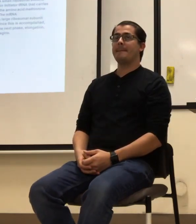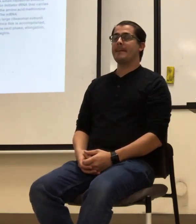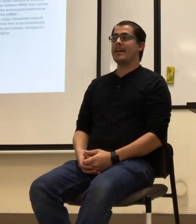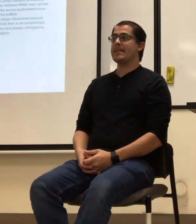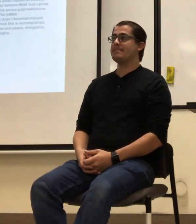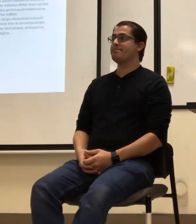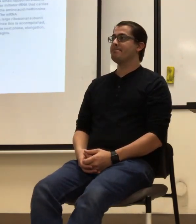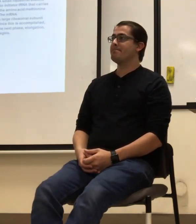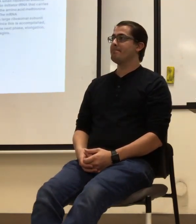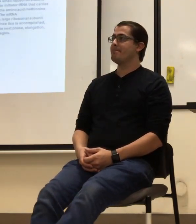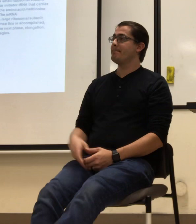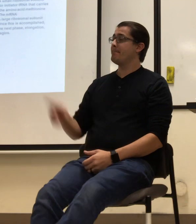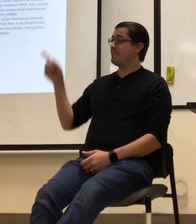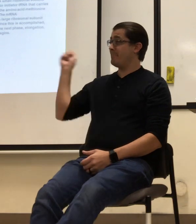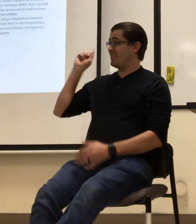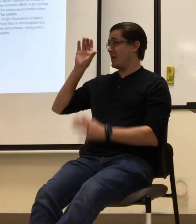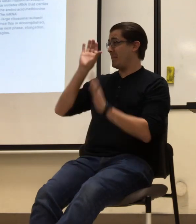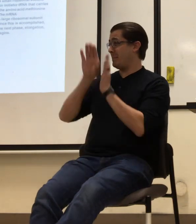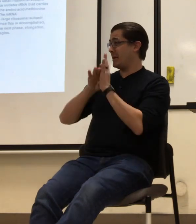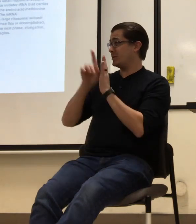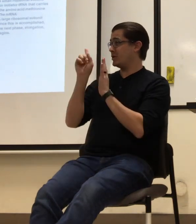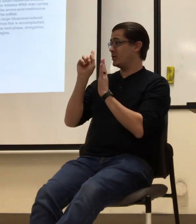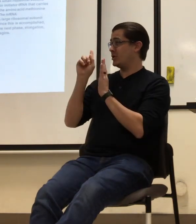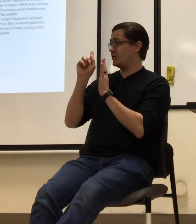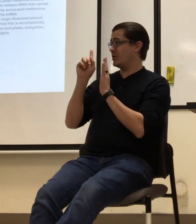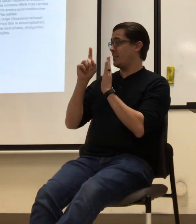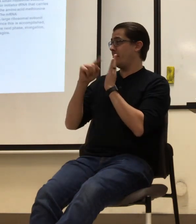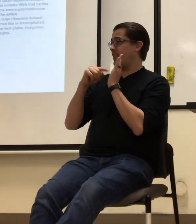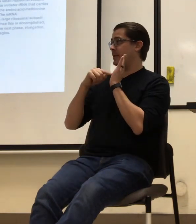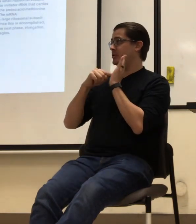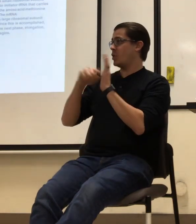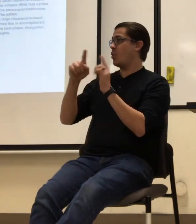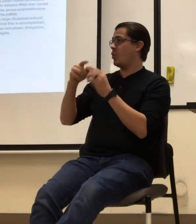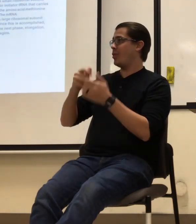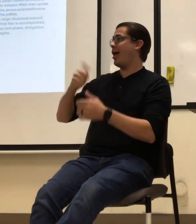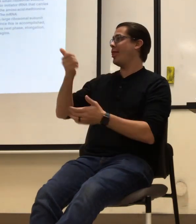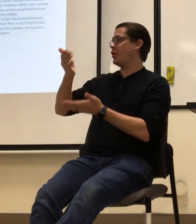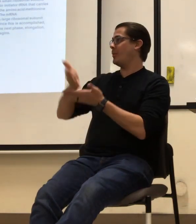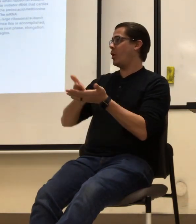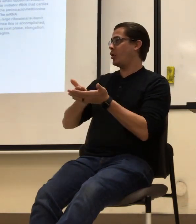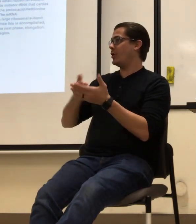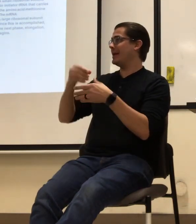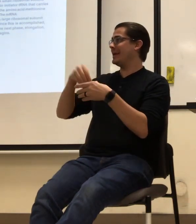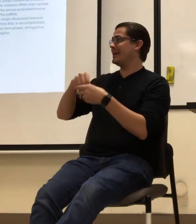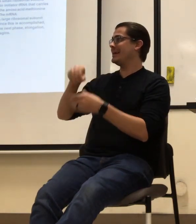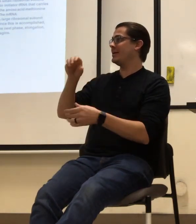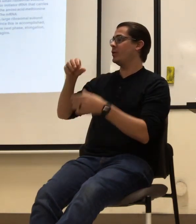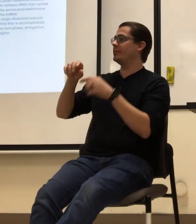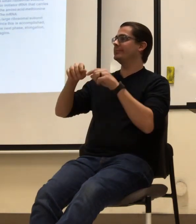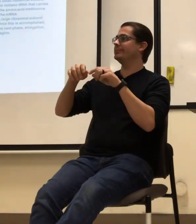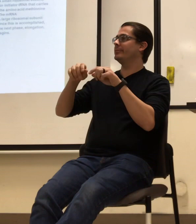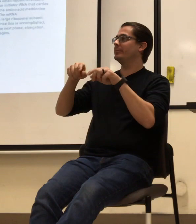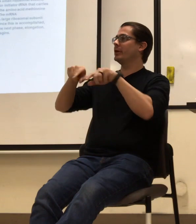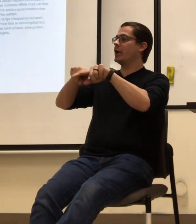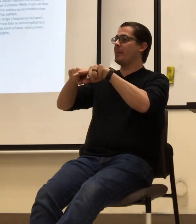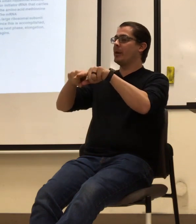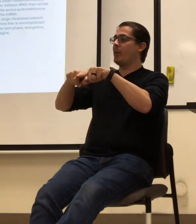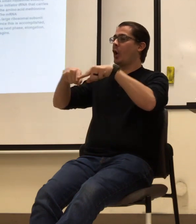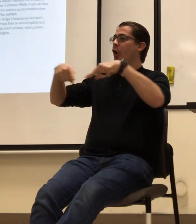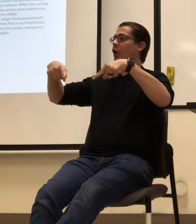Now in the picture, do they show this coming together part in the cytoplasm or in the